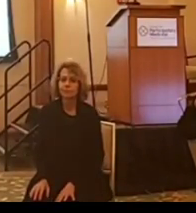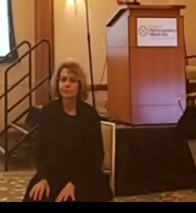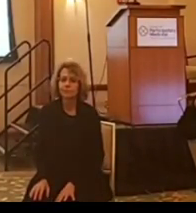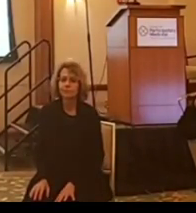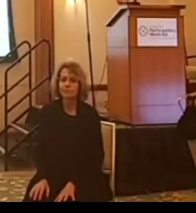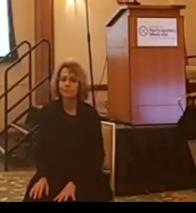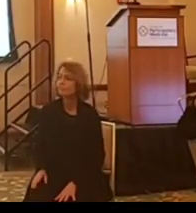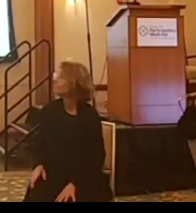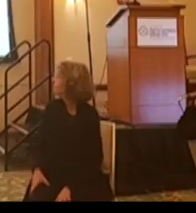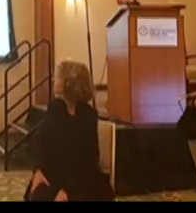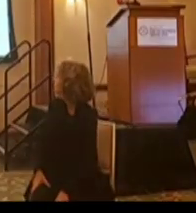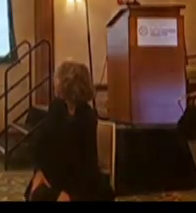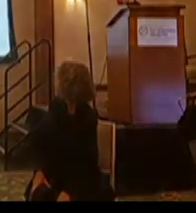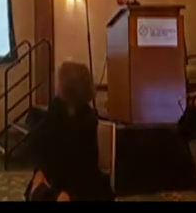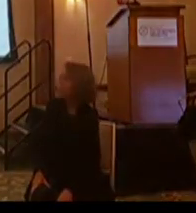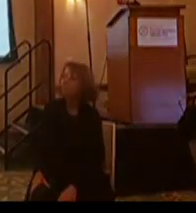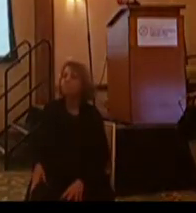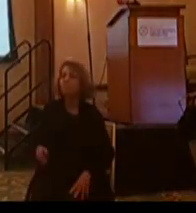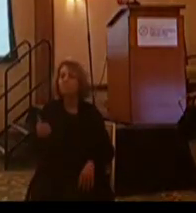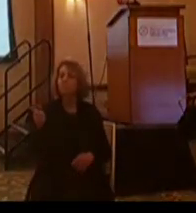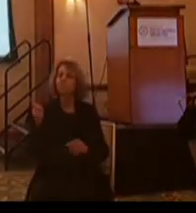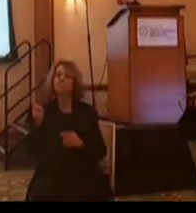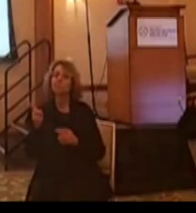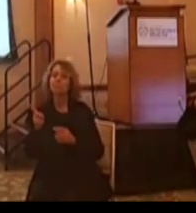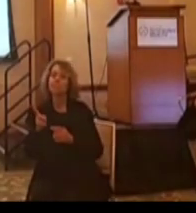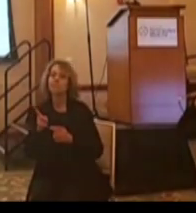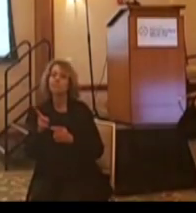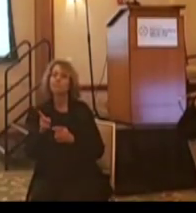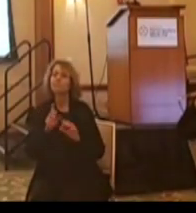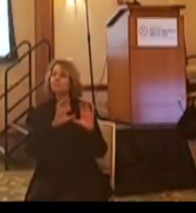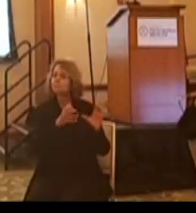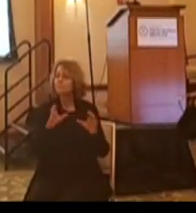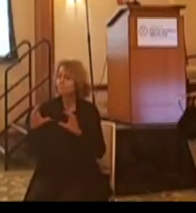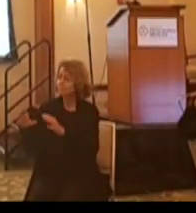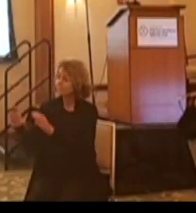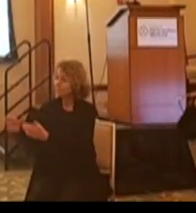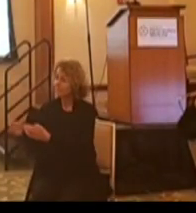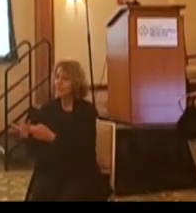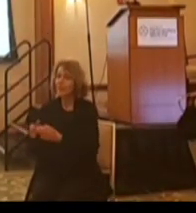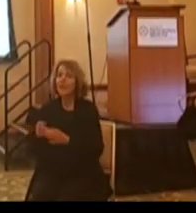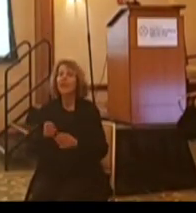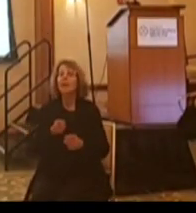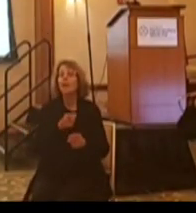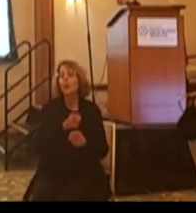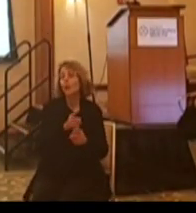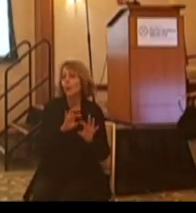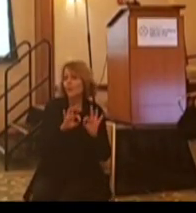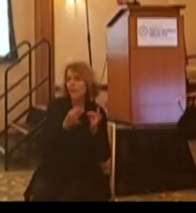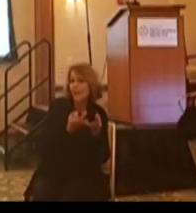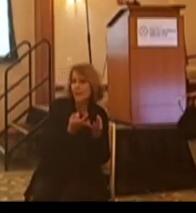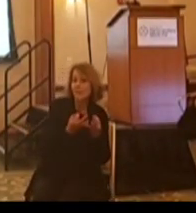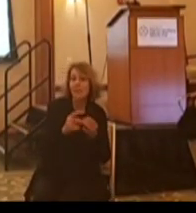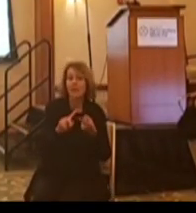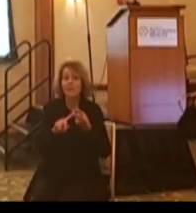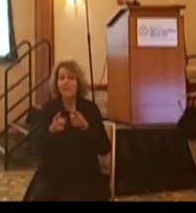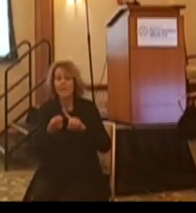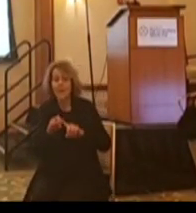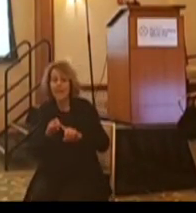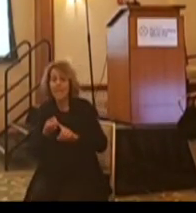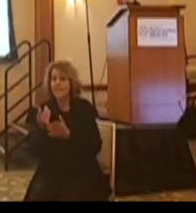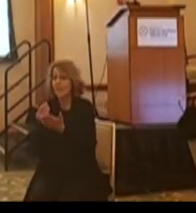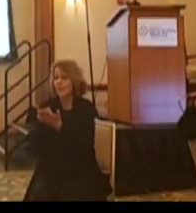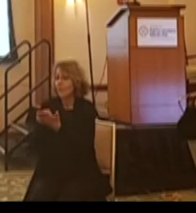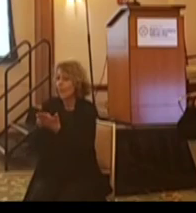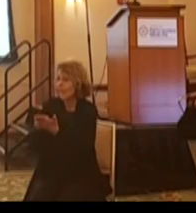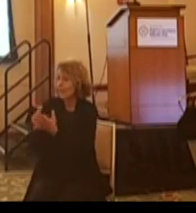these dimensions, your family, your friends, your work, your finances, your spirituality, where you live, and it asks you